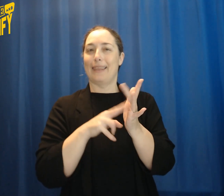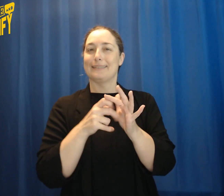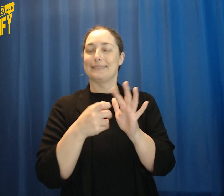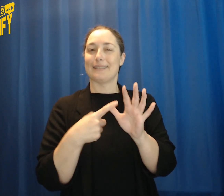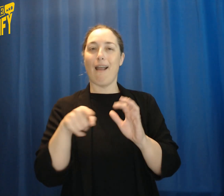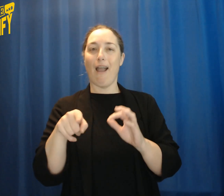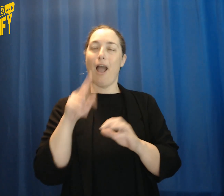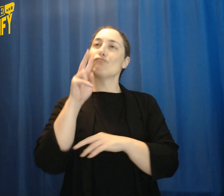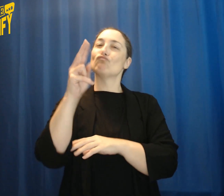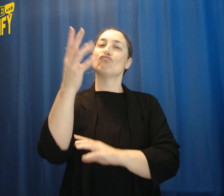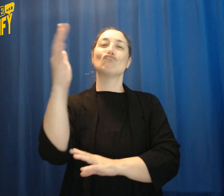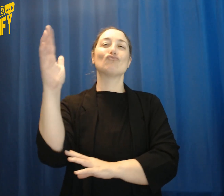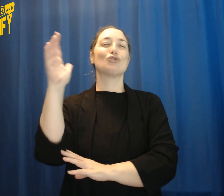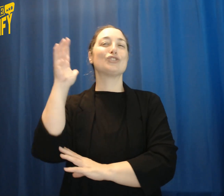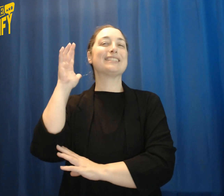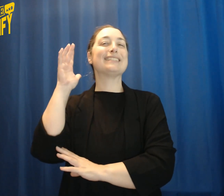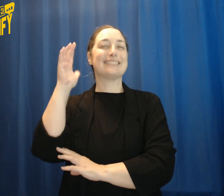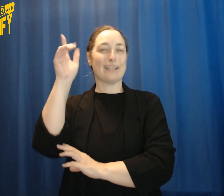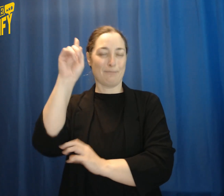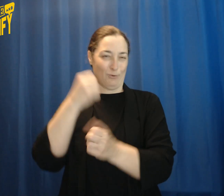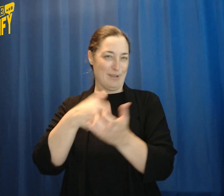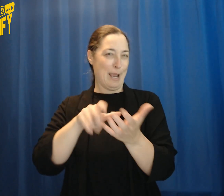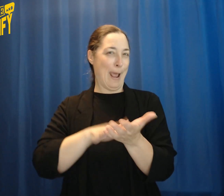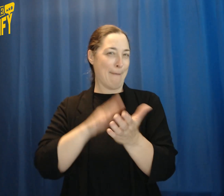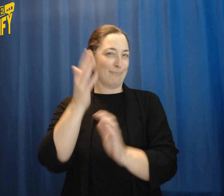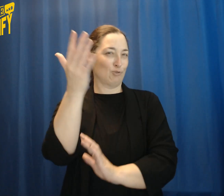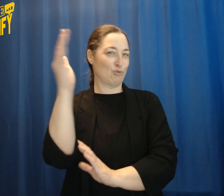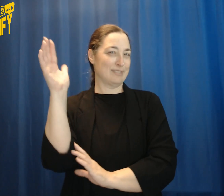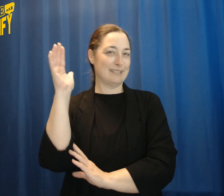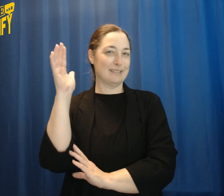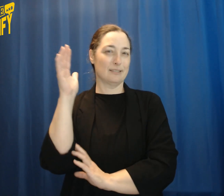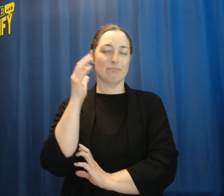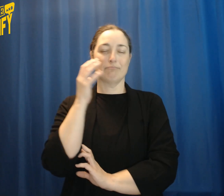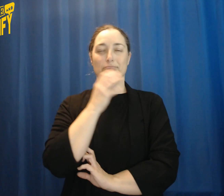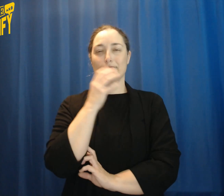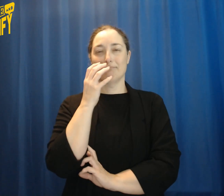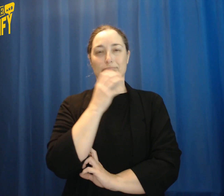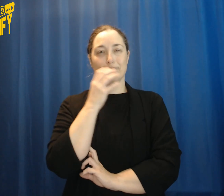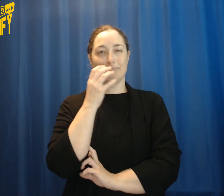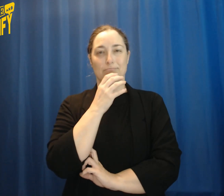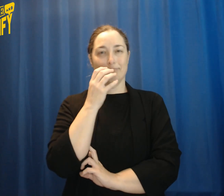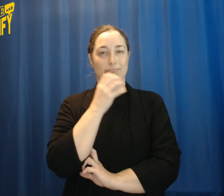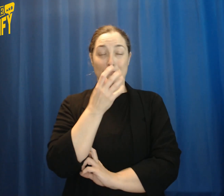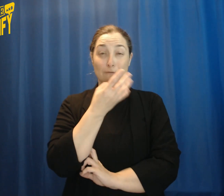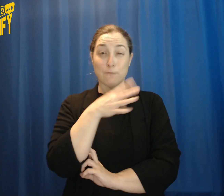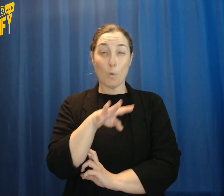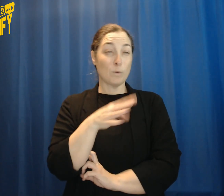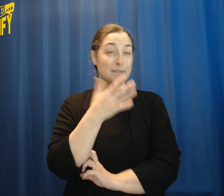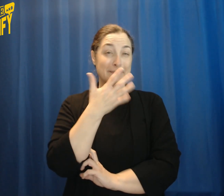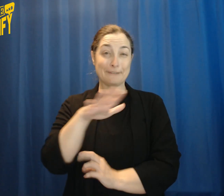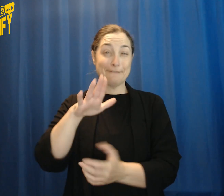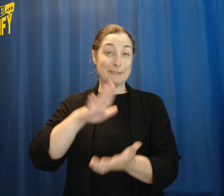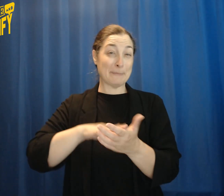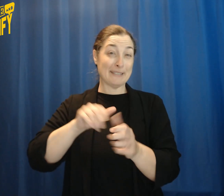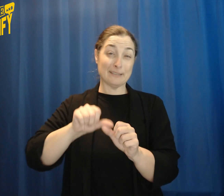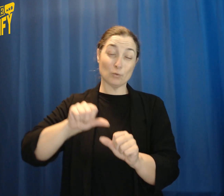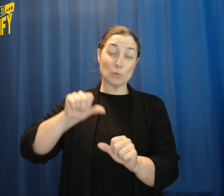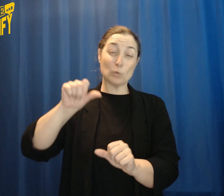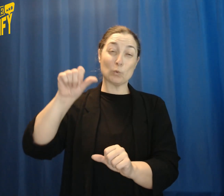at the moment, and these gum trees are like 40, 50 metres tall. They're massive, And